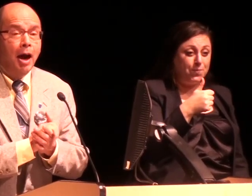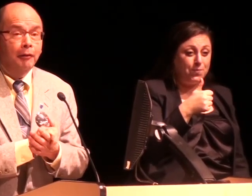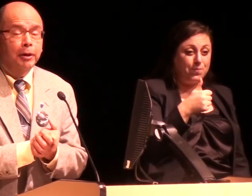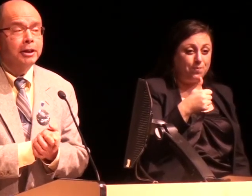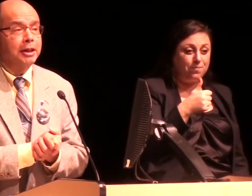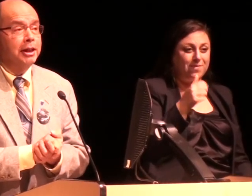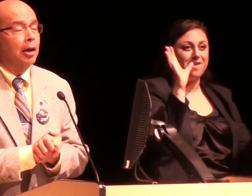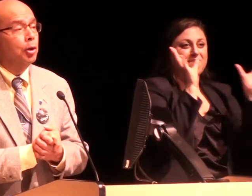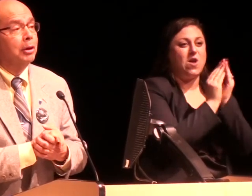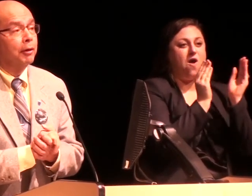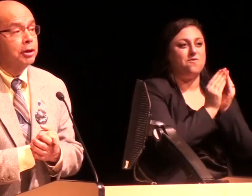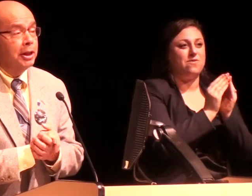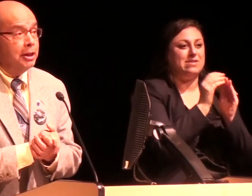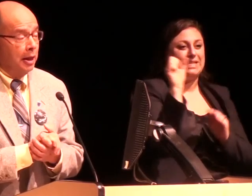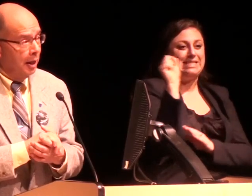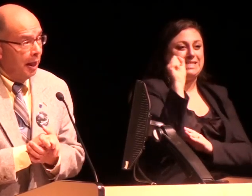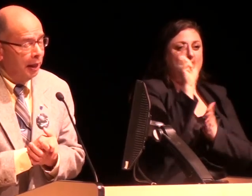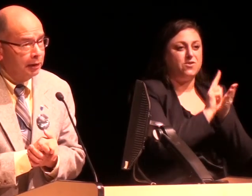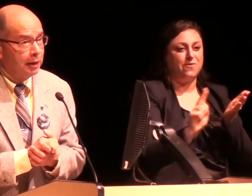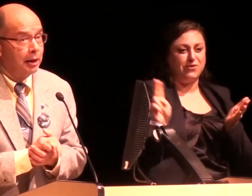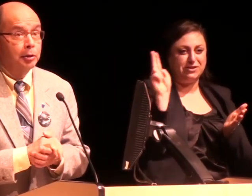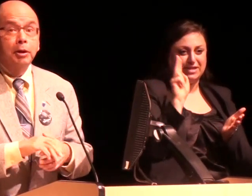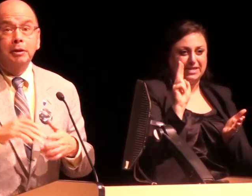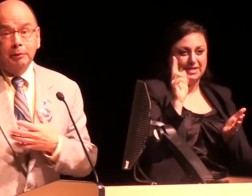a conference at Seattle University